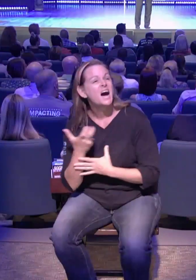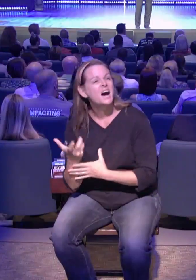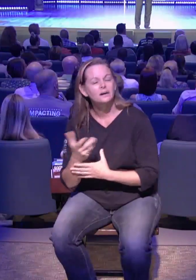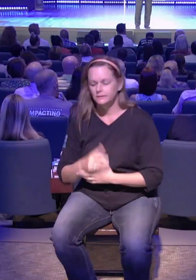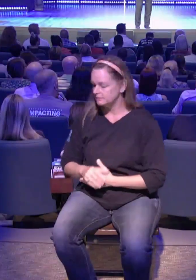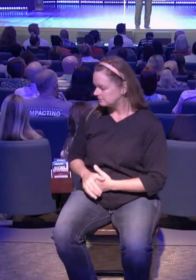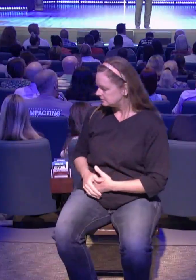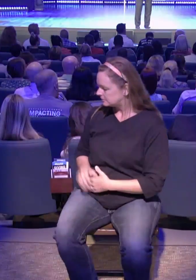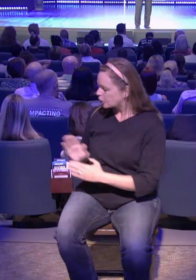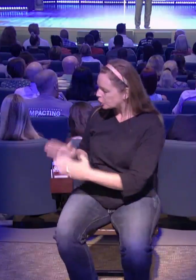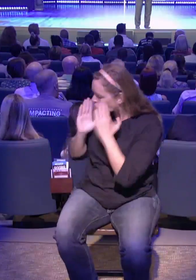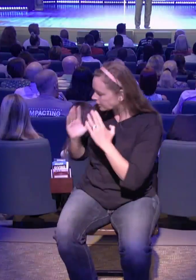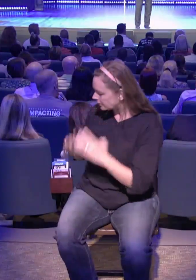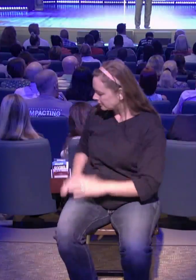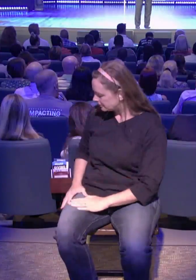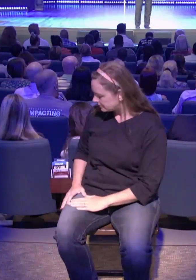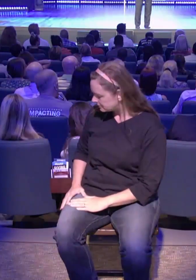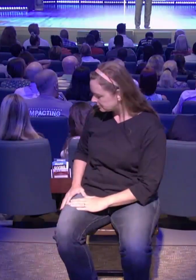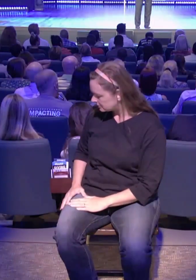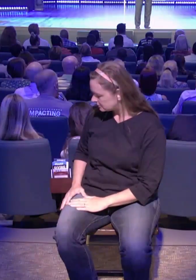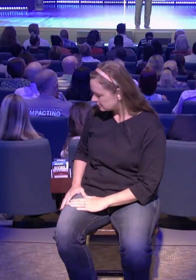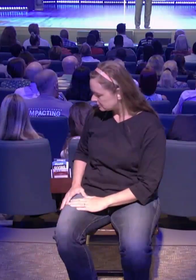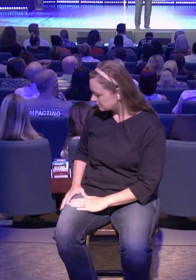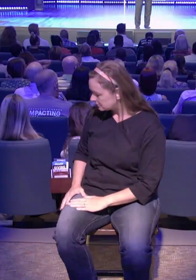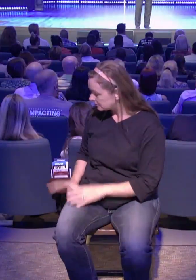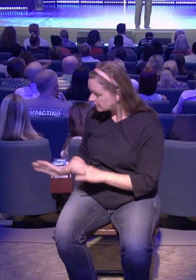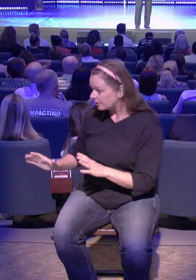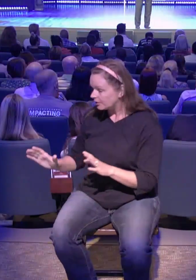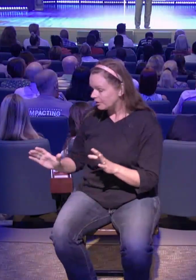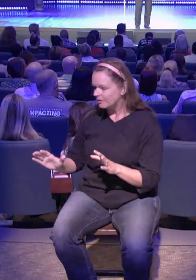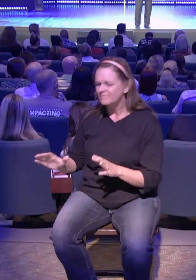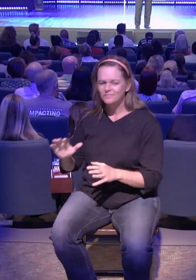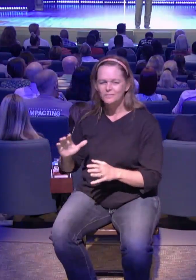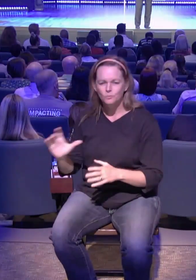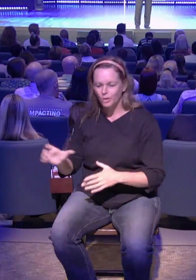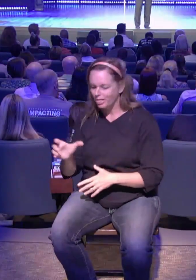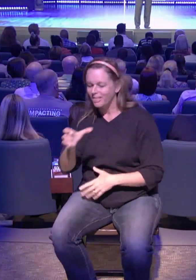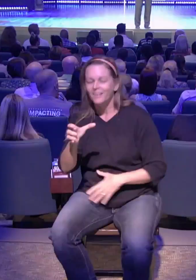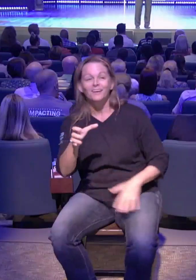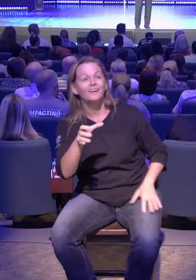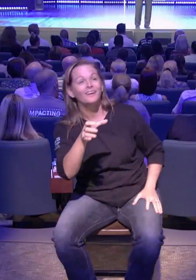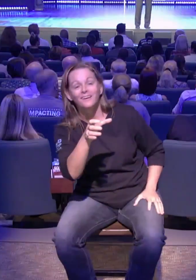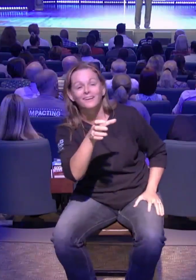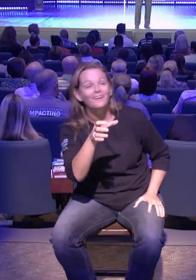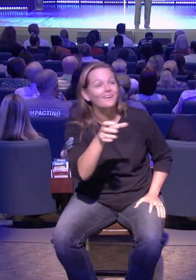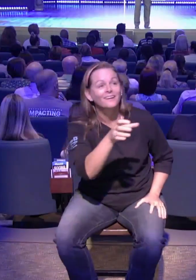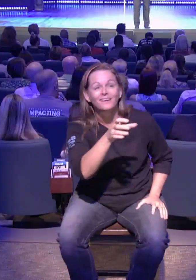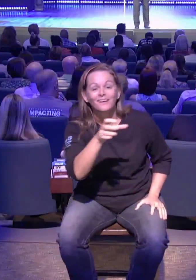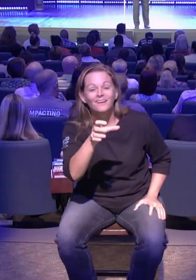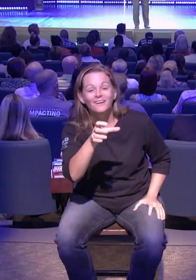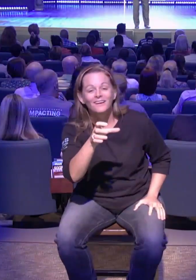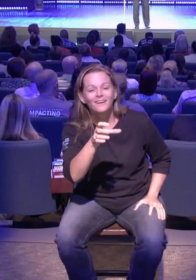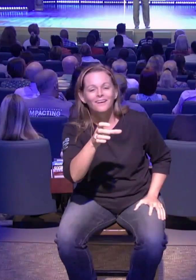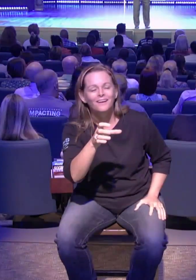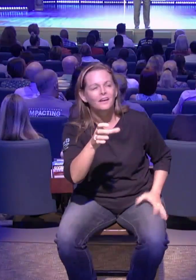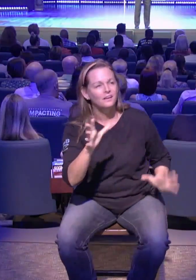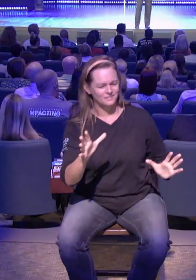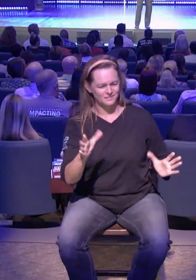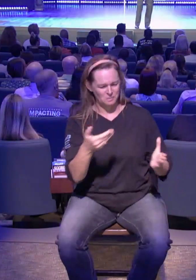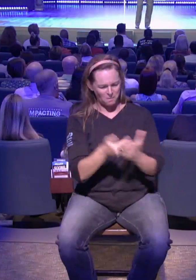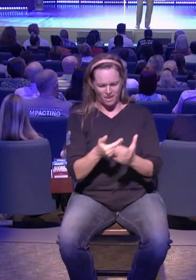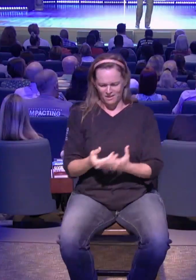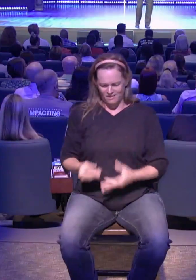And so the man gave them his attention, expecting to get something from them. But Peter said, silver and gold have we